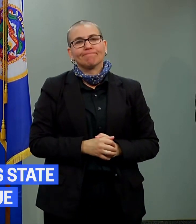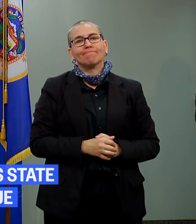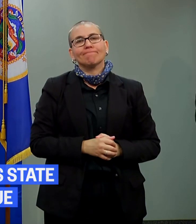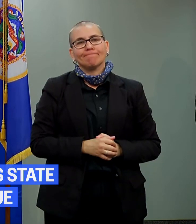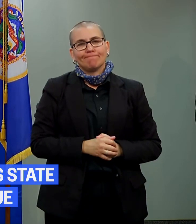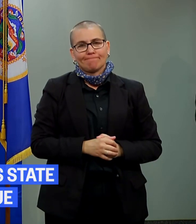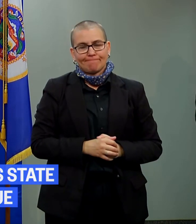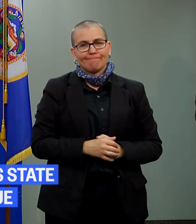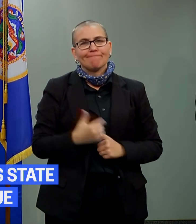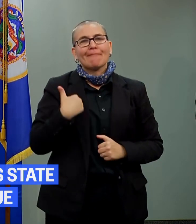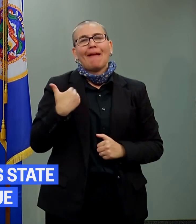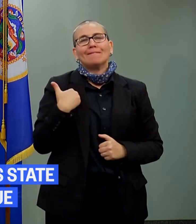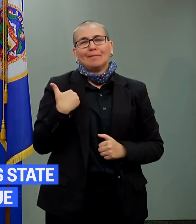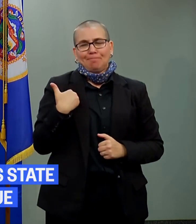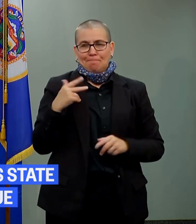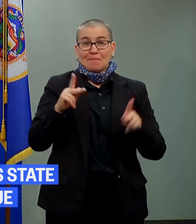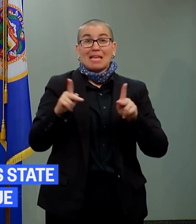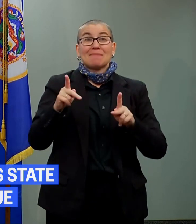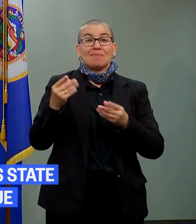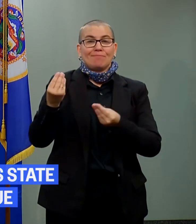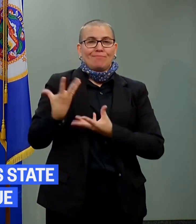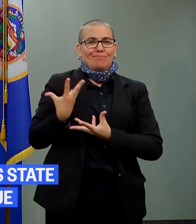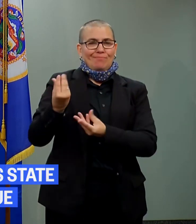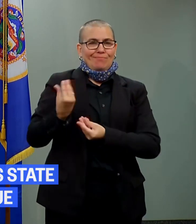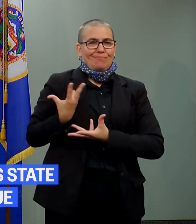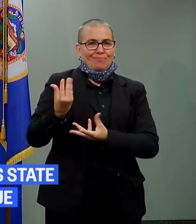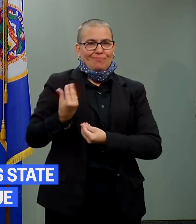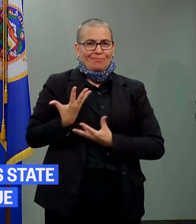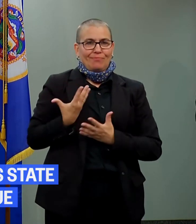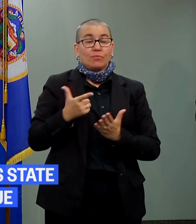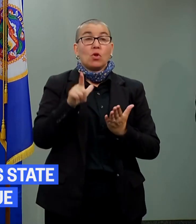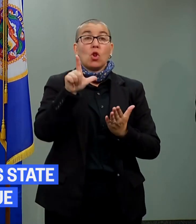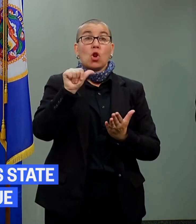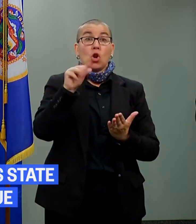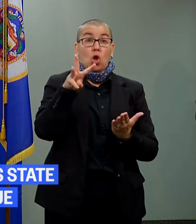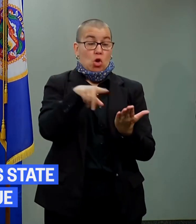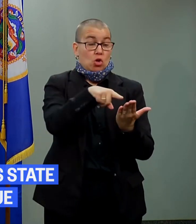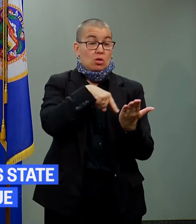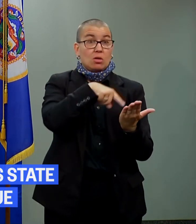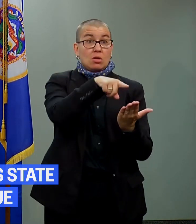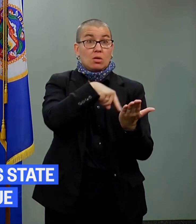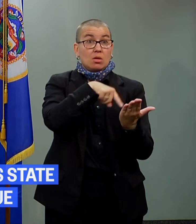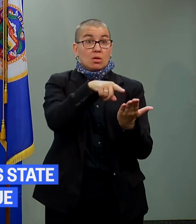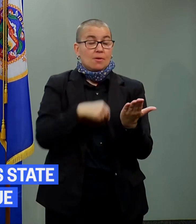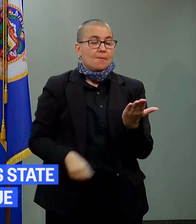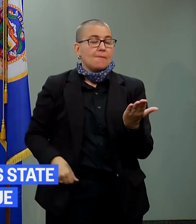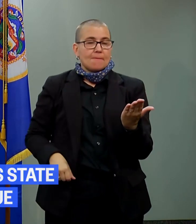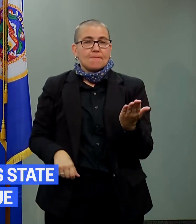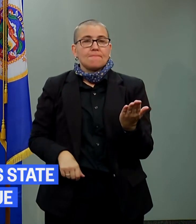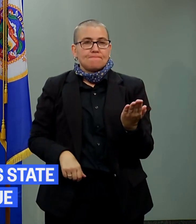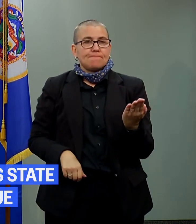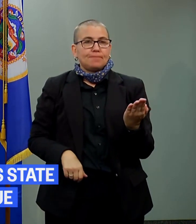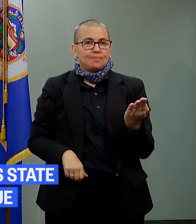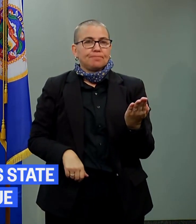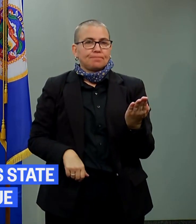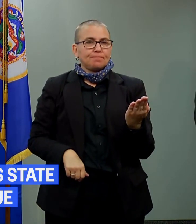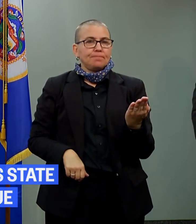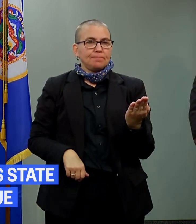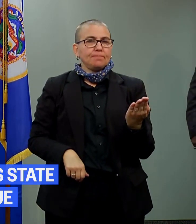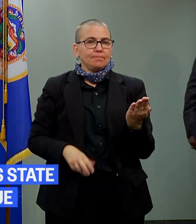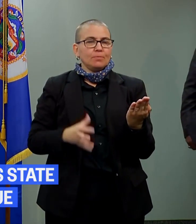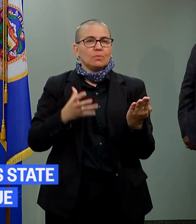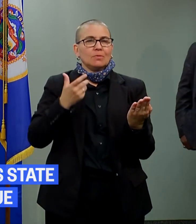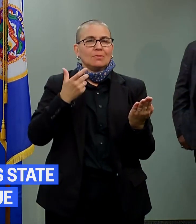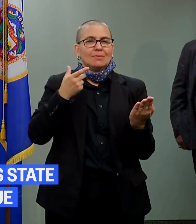that let me know what the laws are, and they this week and still in this point trying to keep me from not using